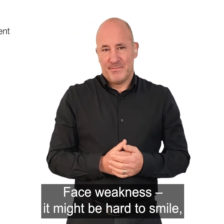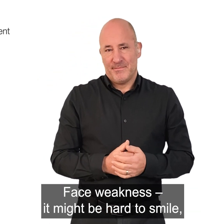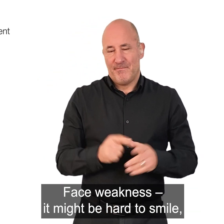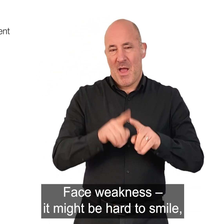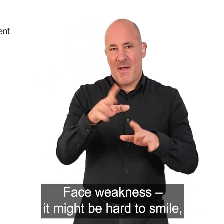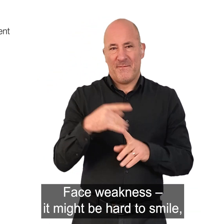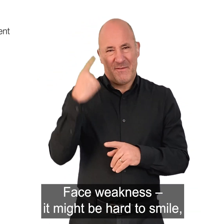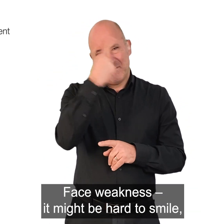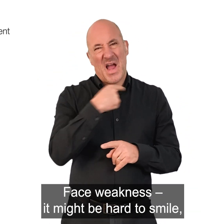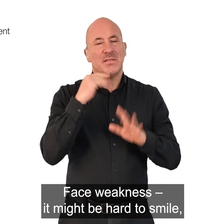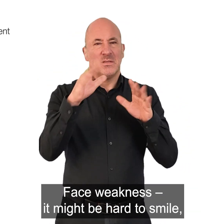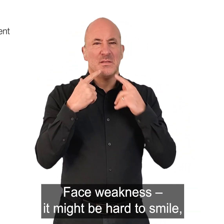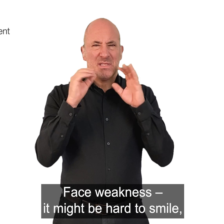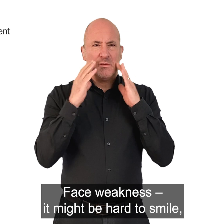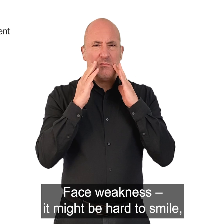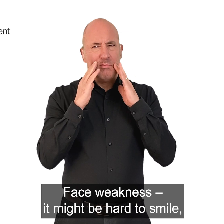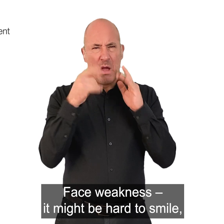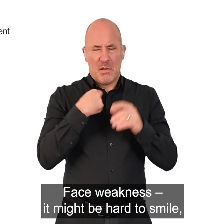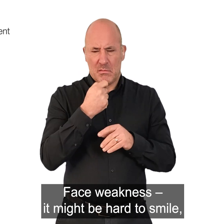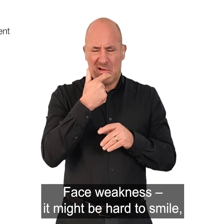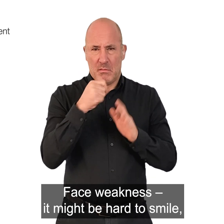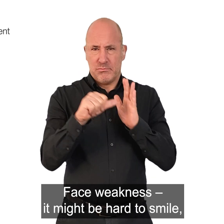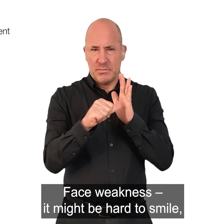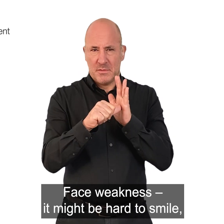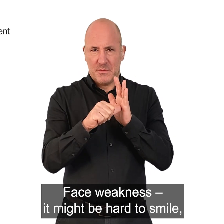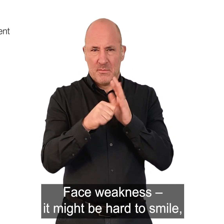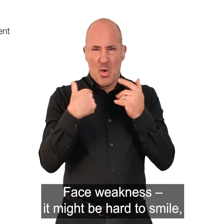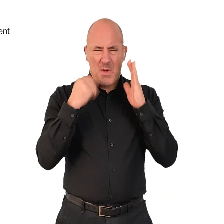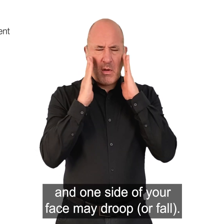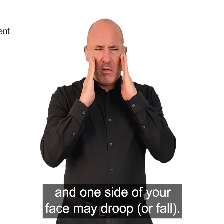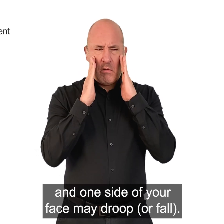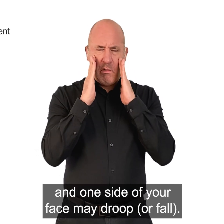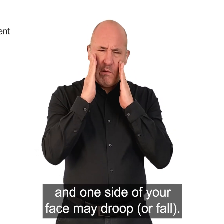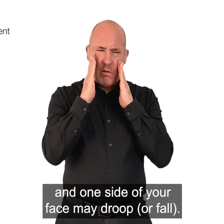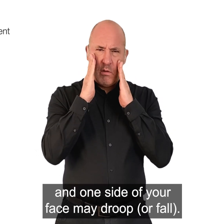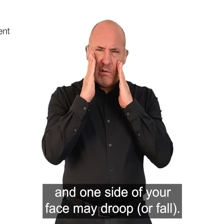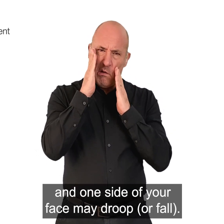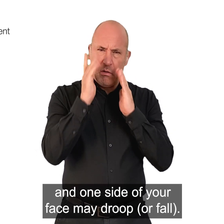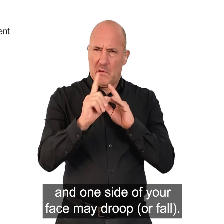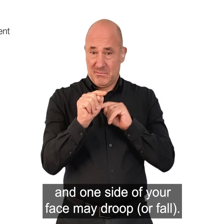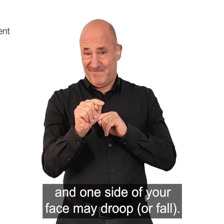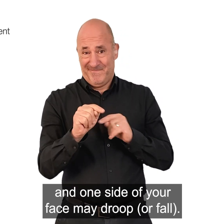Face weakness. It might be hard to smile, and one side of your face may droop or fall.